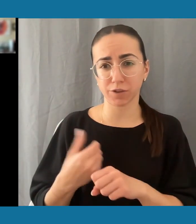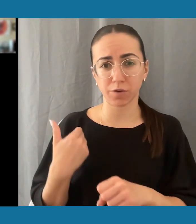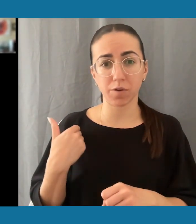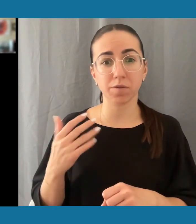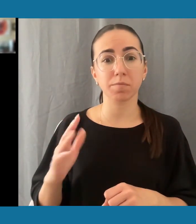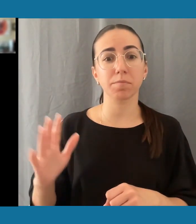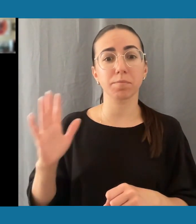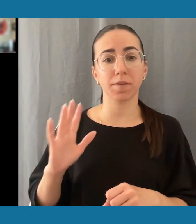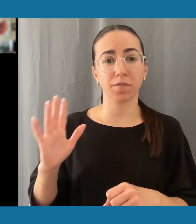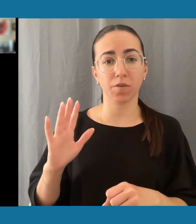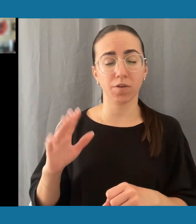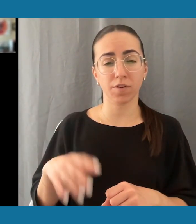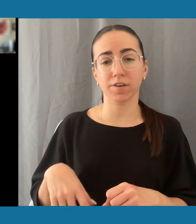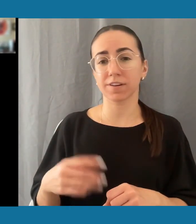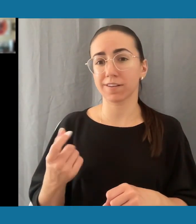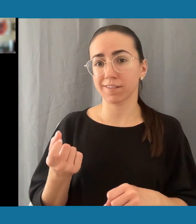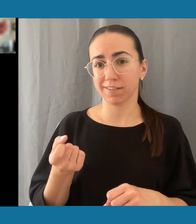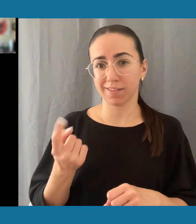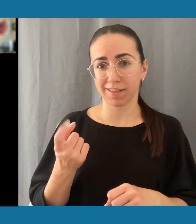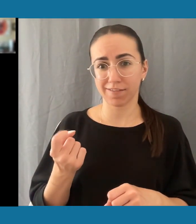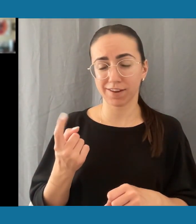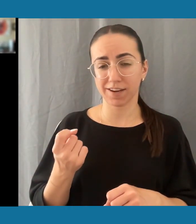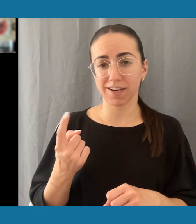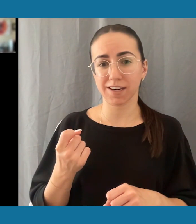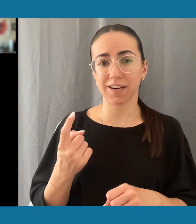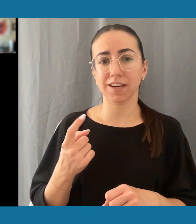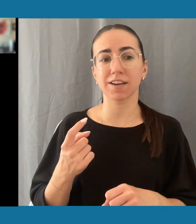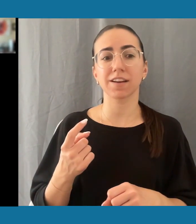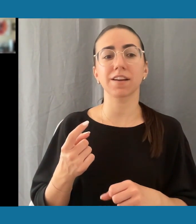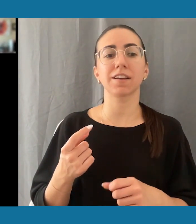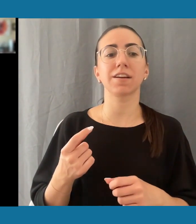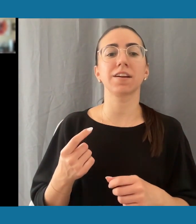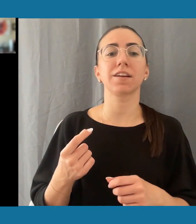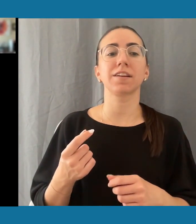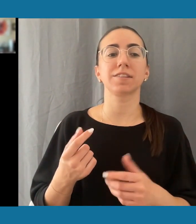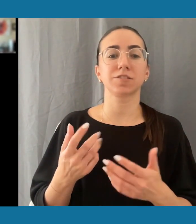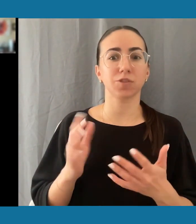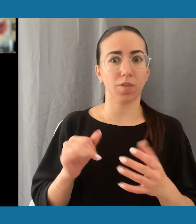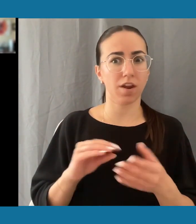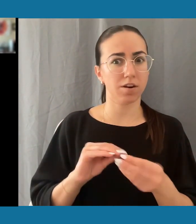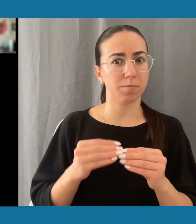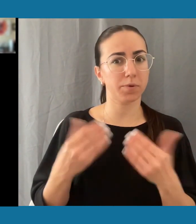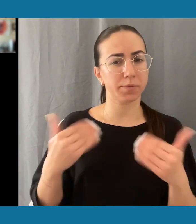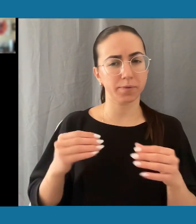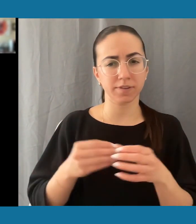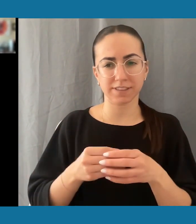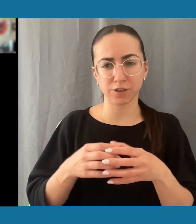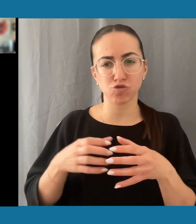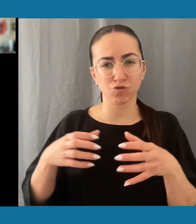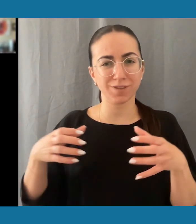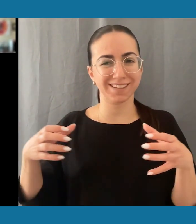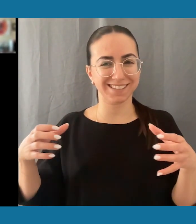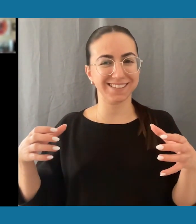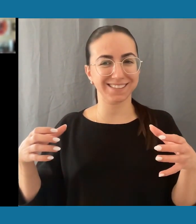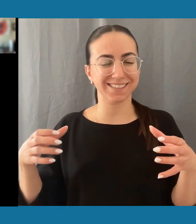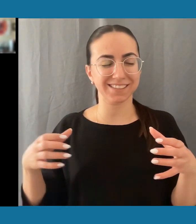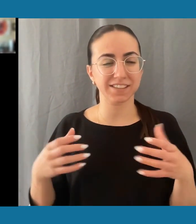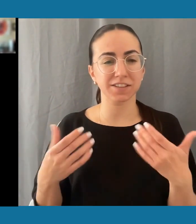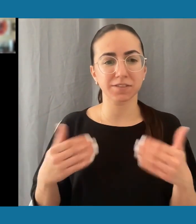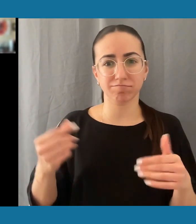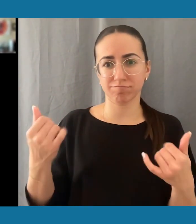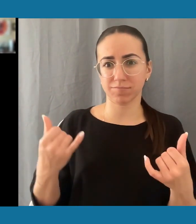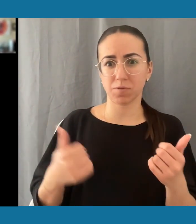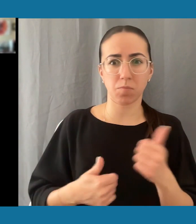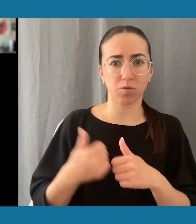decision-making laws. So that number has increased significantly to almost half of US states now having